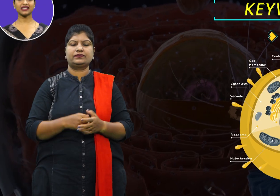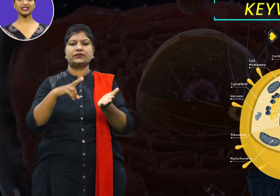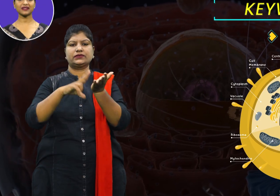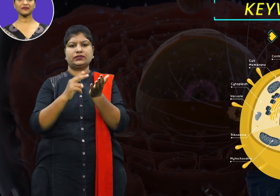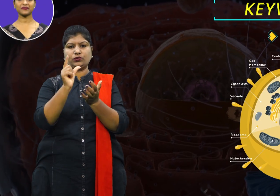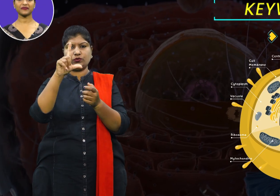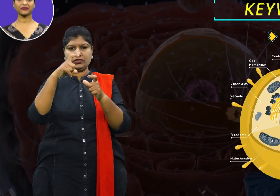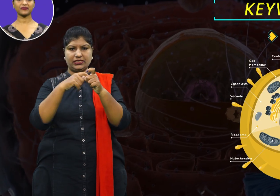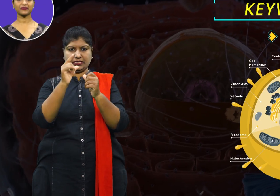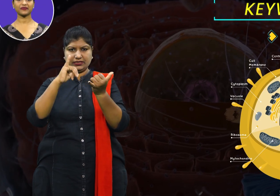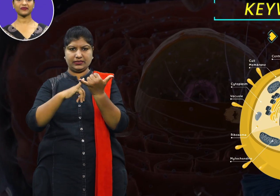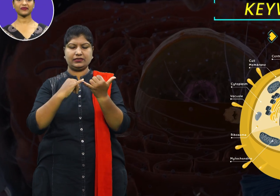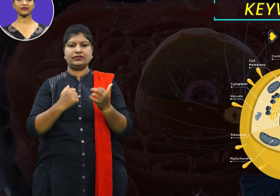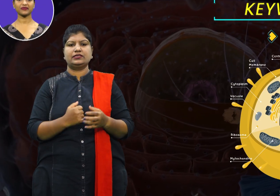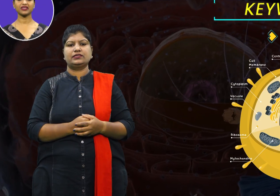nucleus.